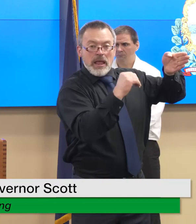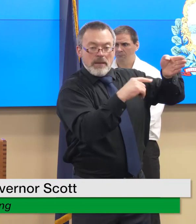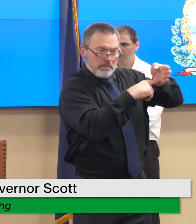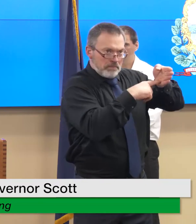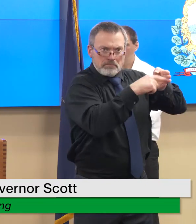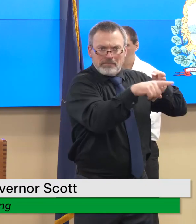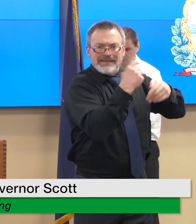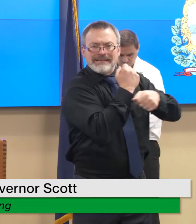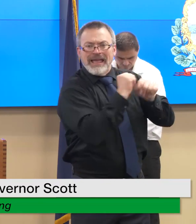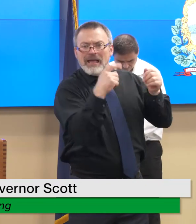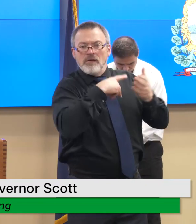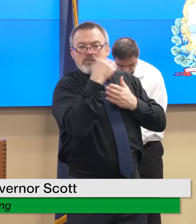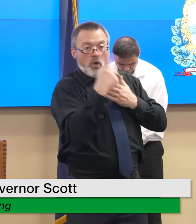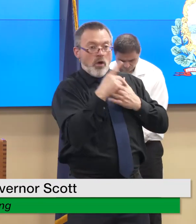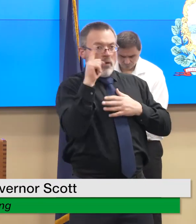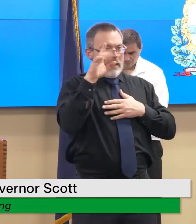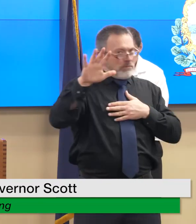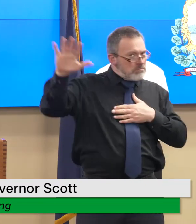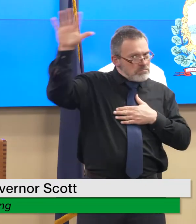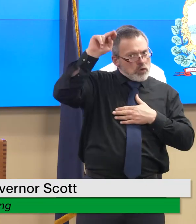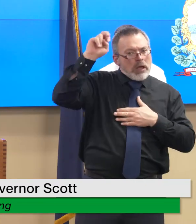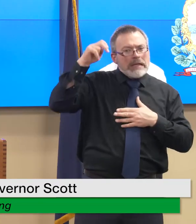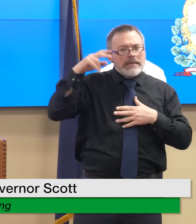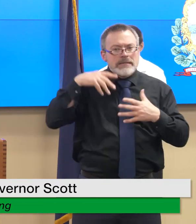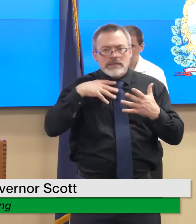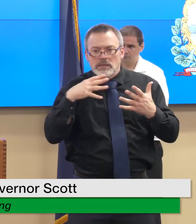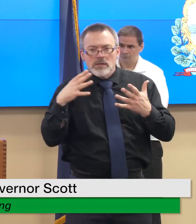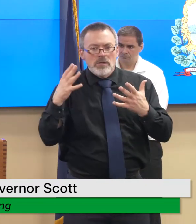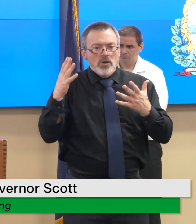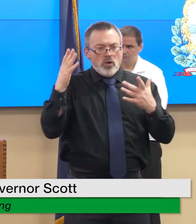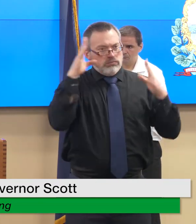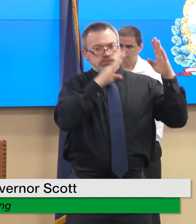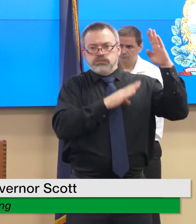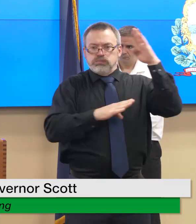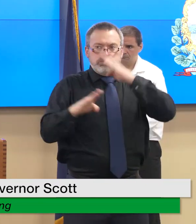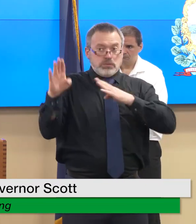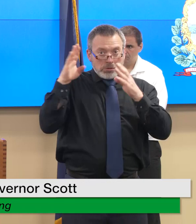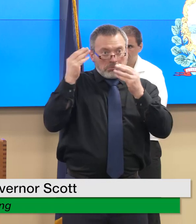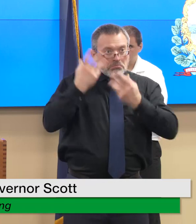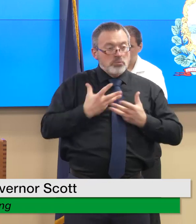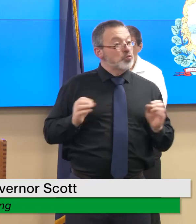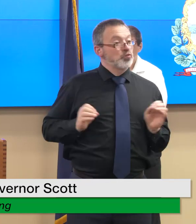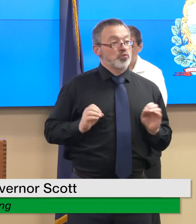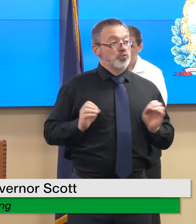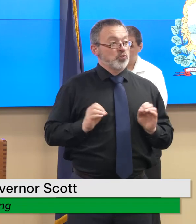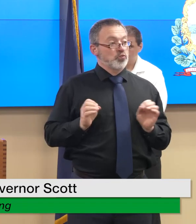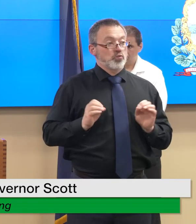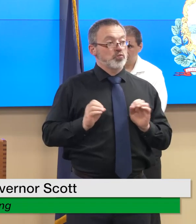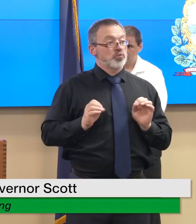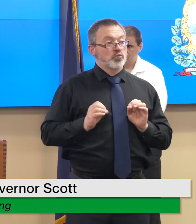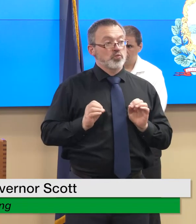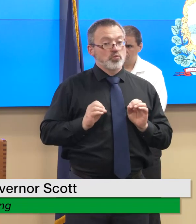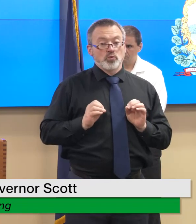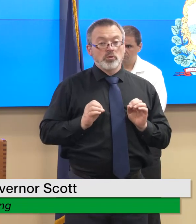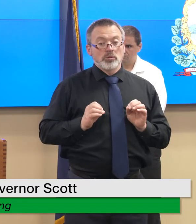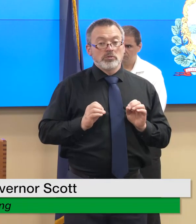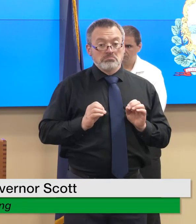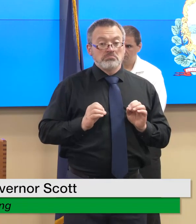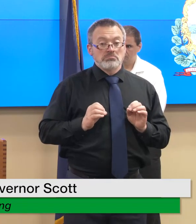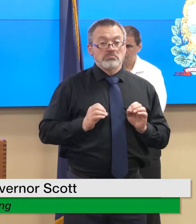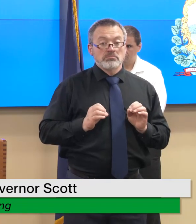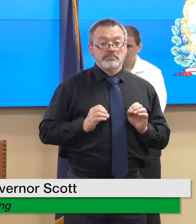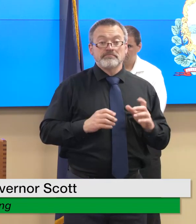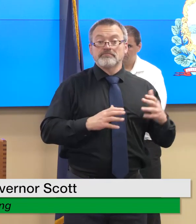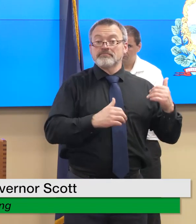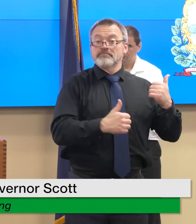not identified any critical concerns. We also hosted the Army Corps of Engineers on Monday